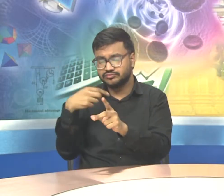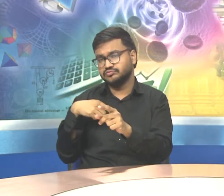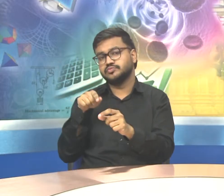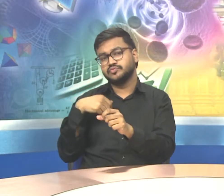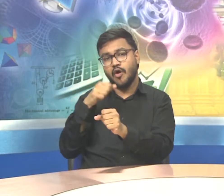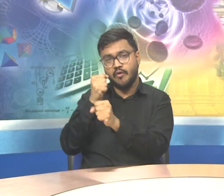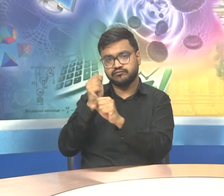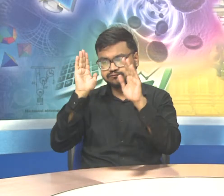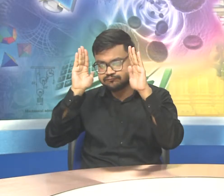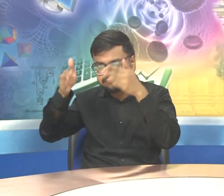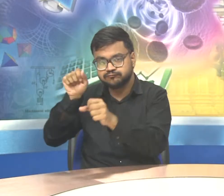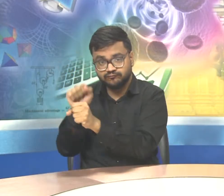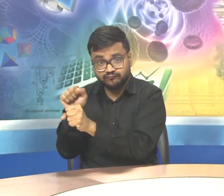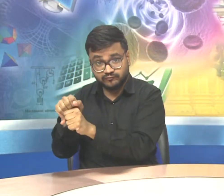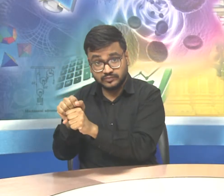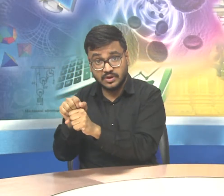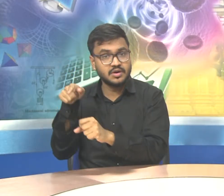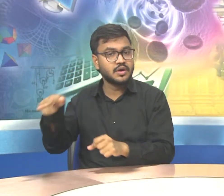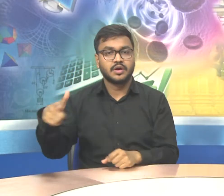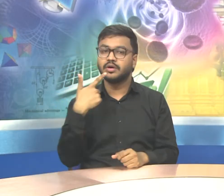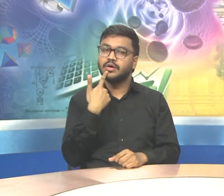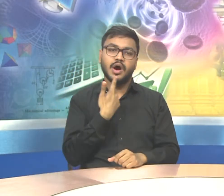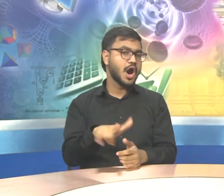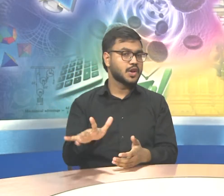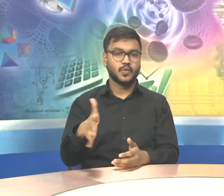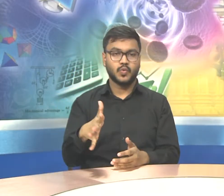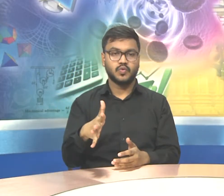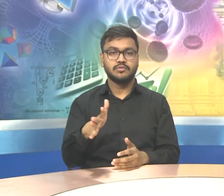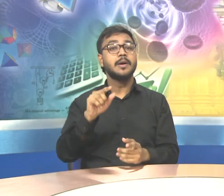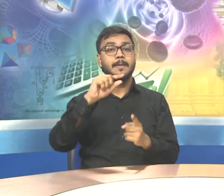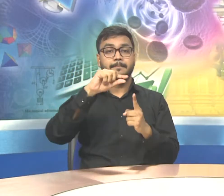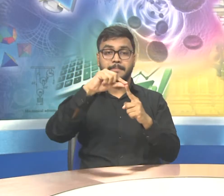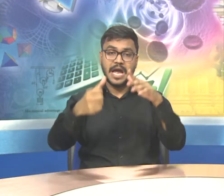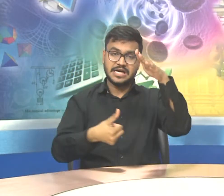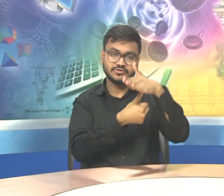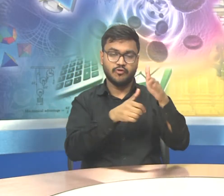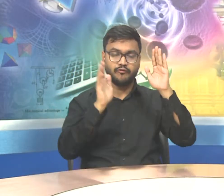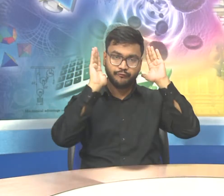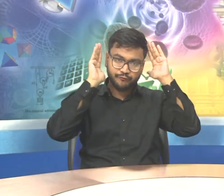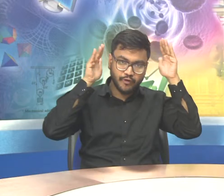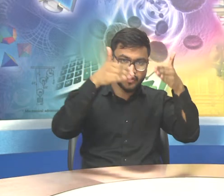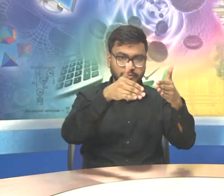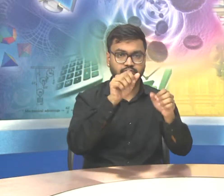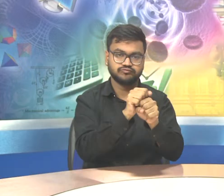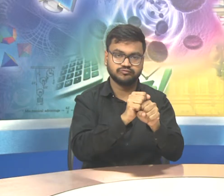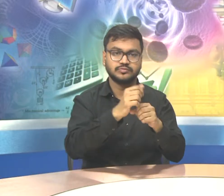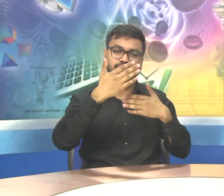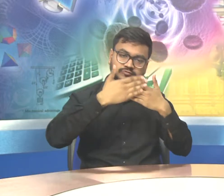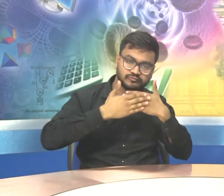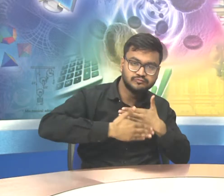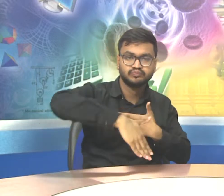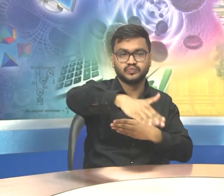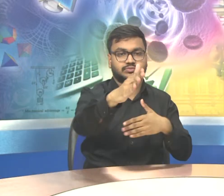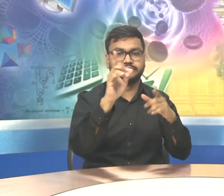who are being elected for president should not hold any office or profit